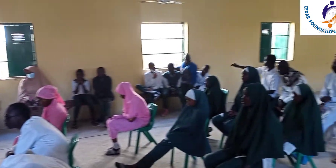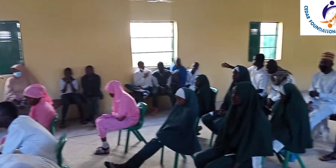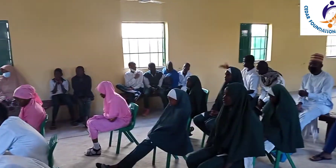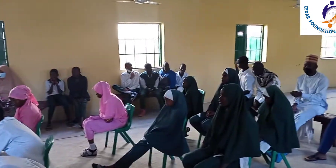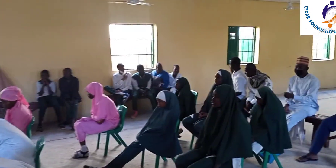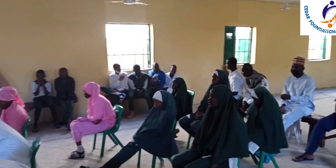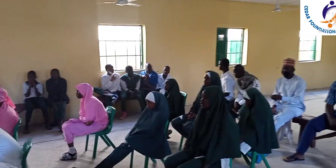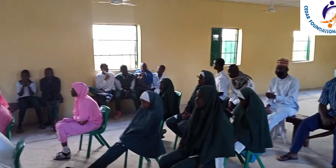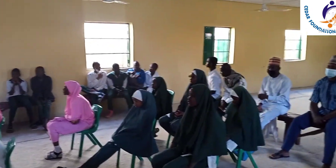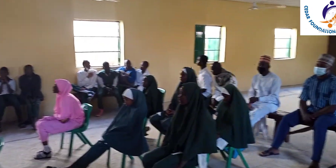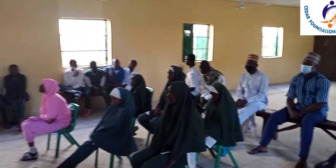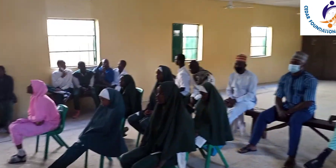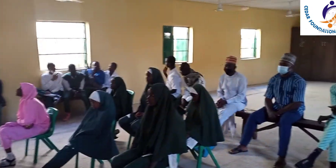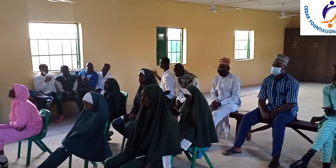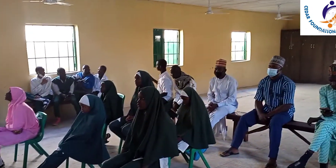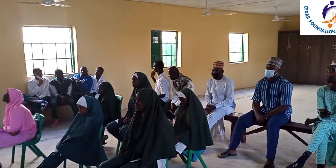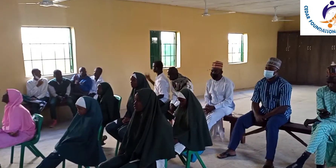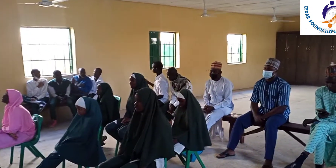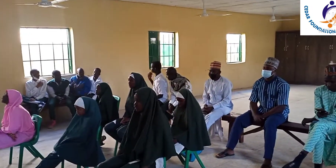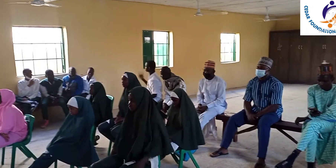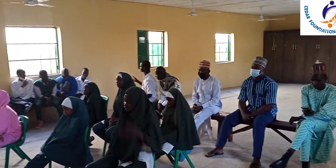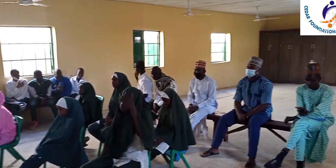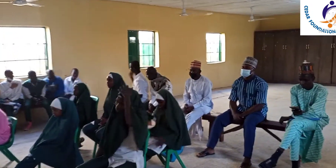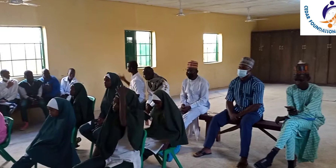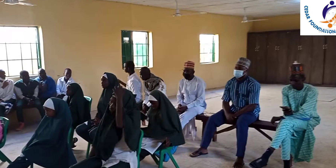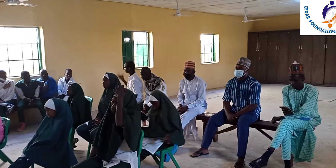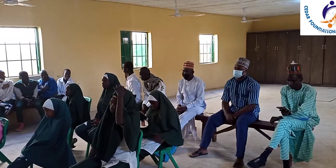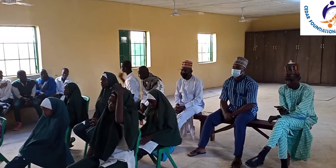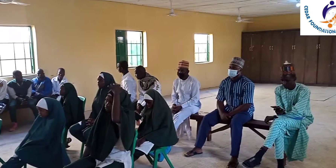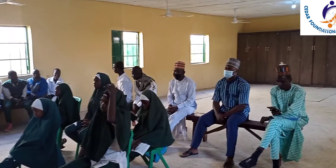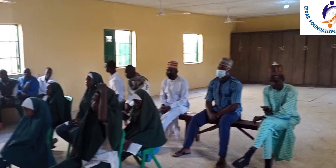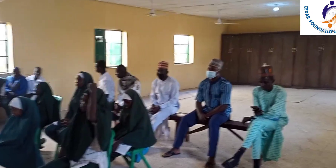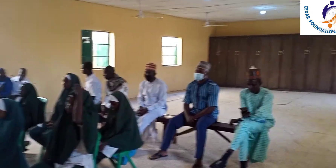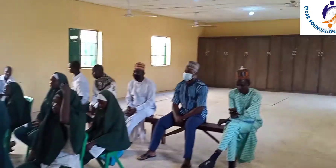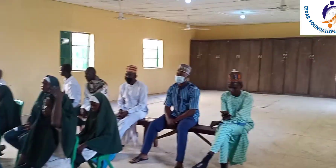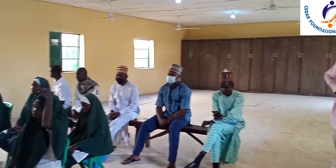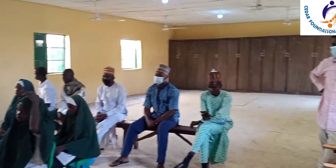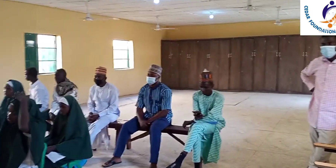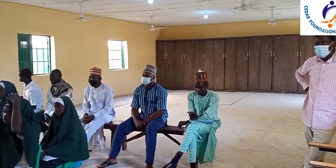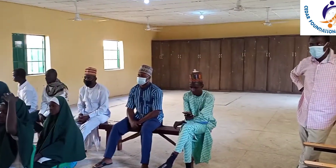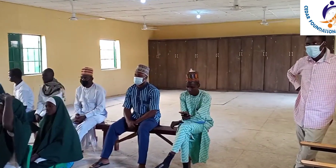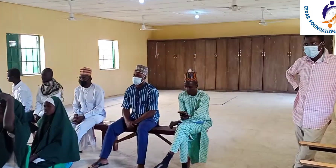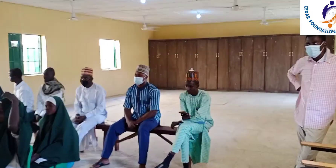yourself, because we know that inclusion is the way to go.